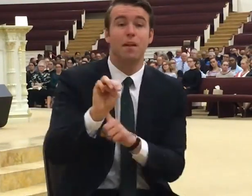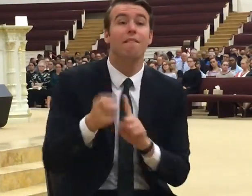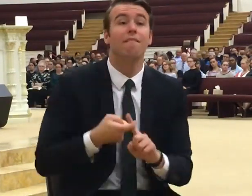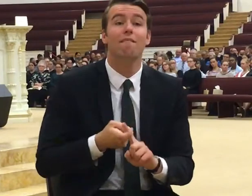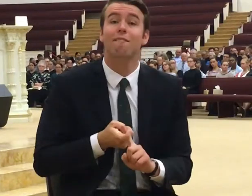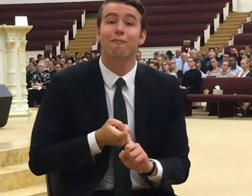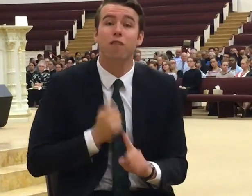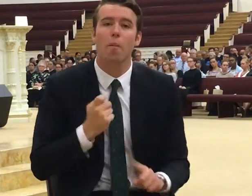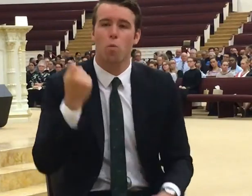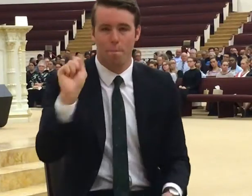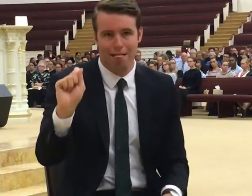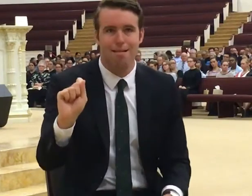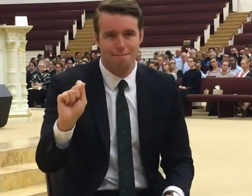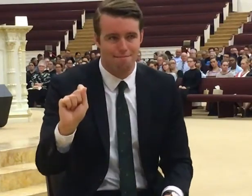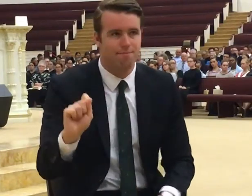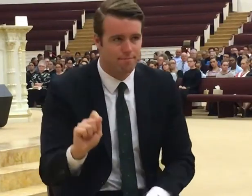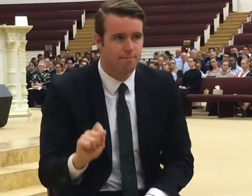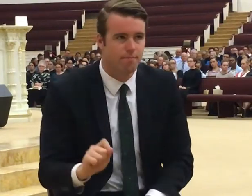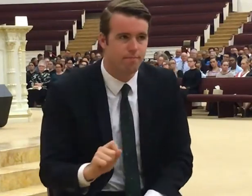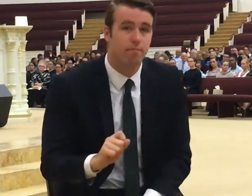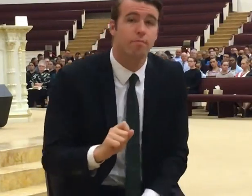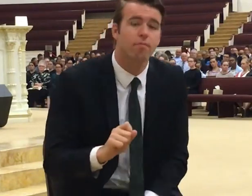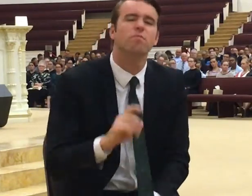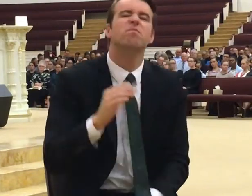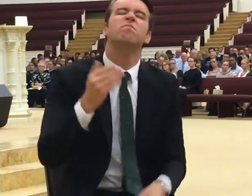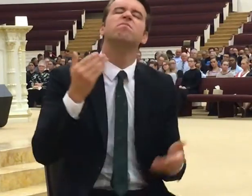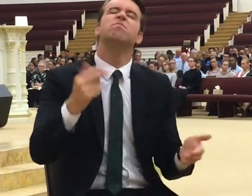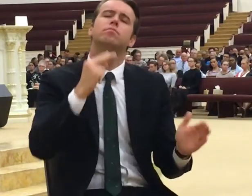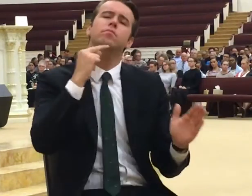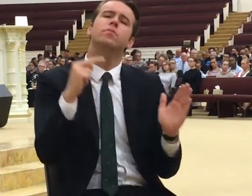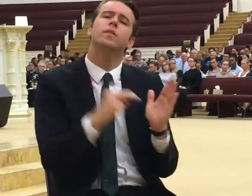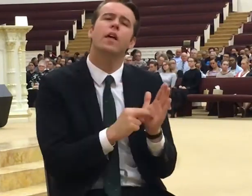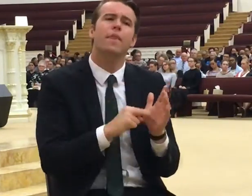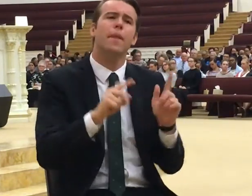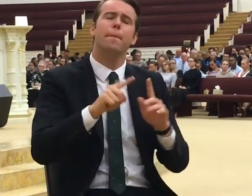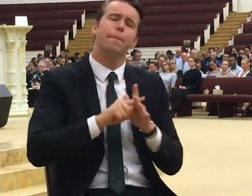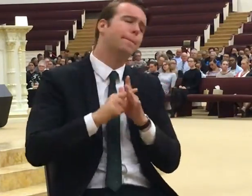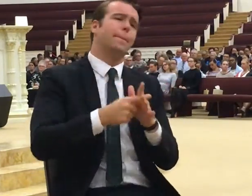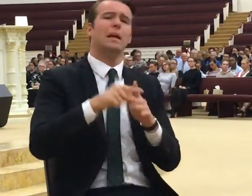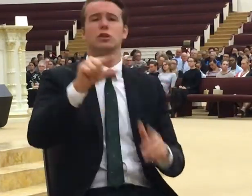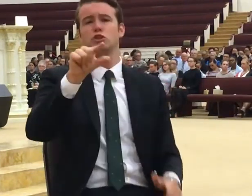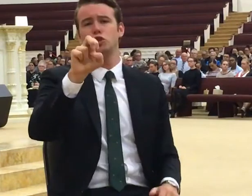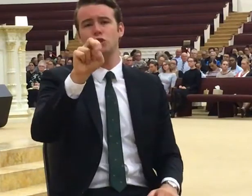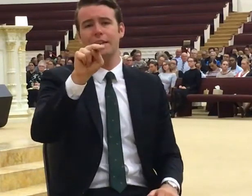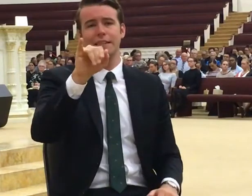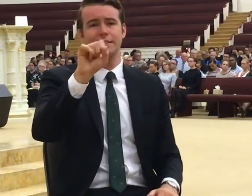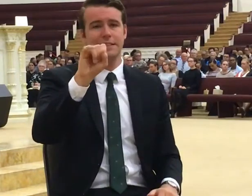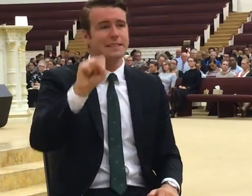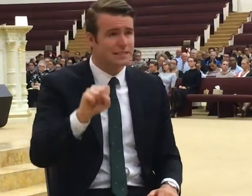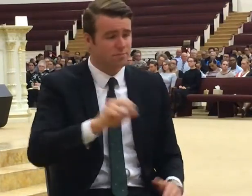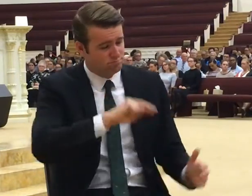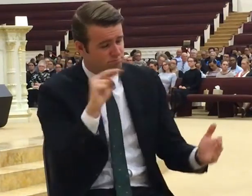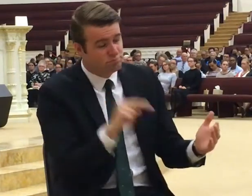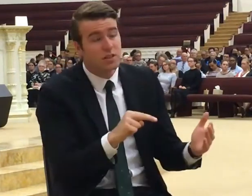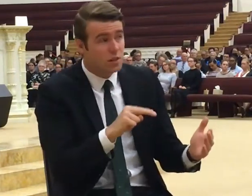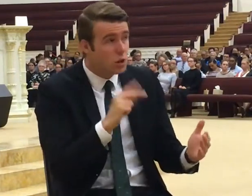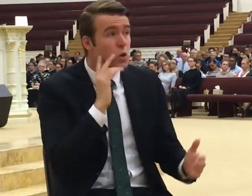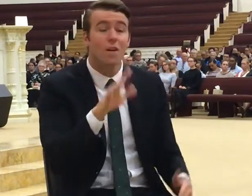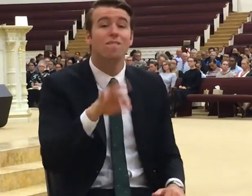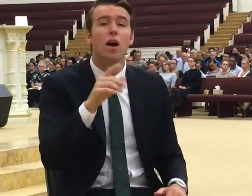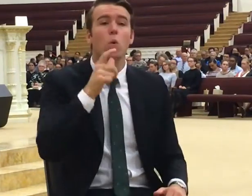of rebellion. Go with me to the beginning of stories, the genesis of it all, and there you will